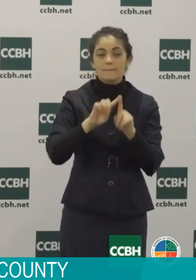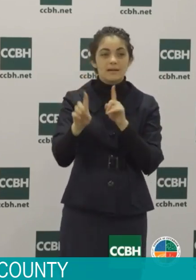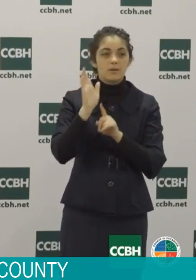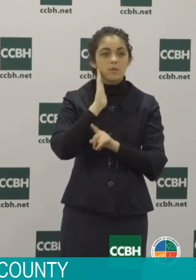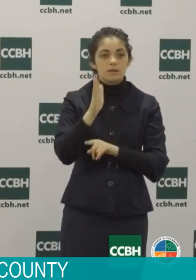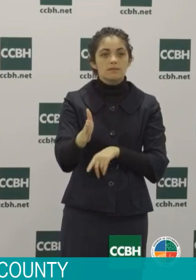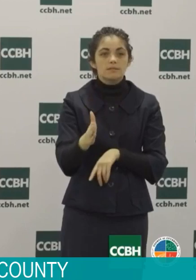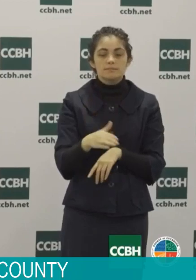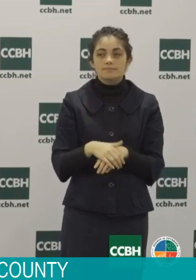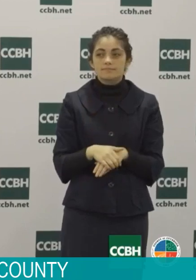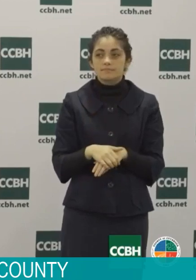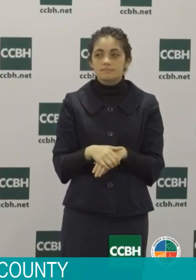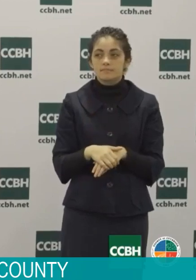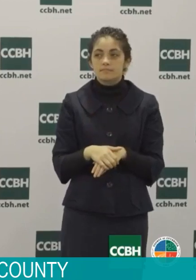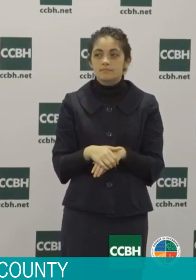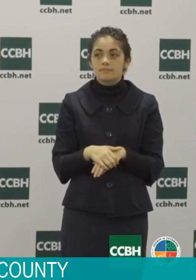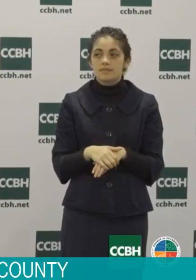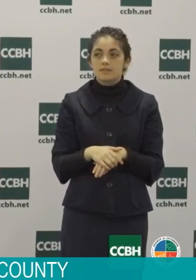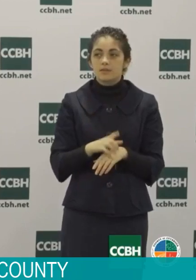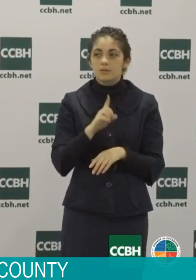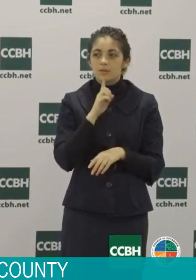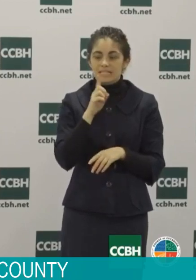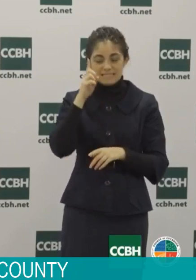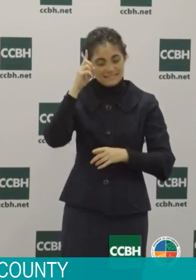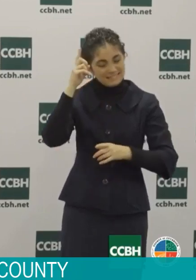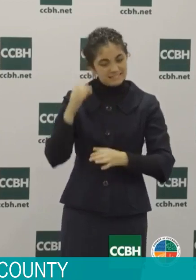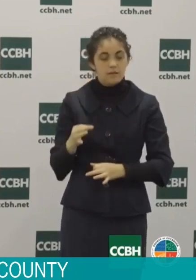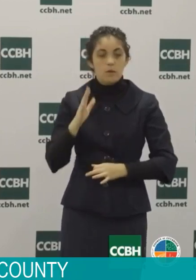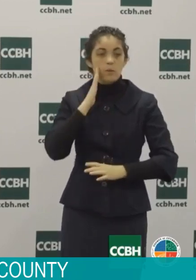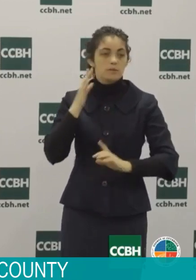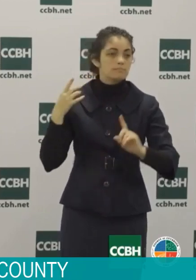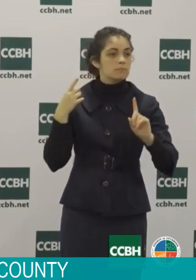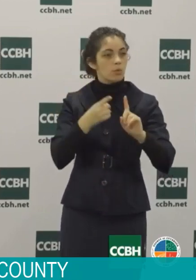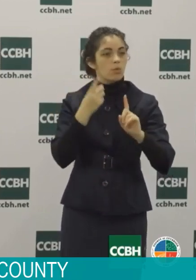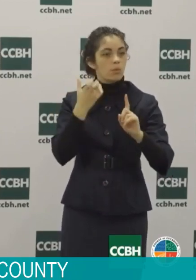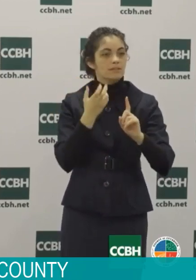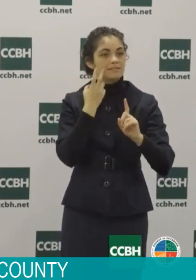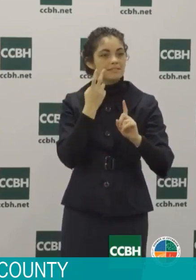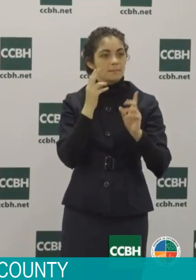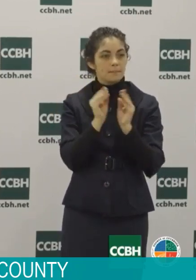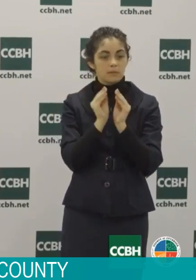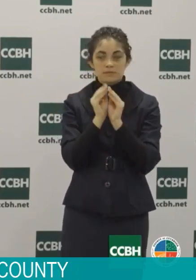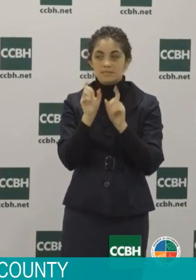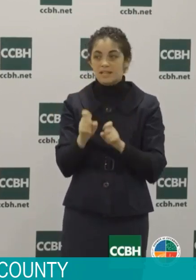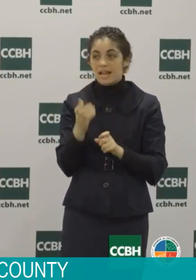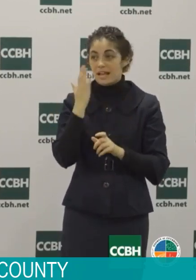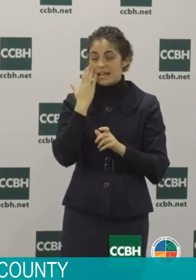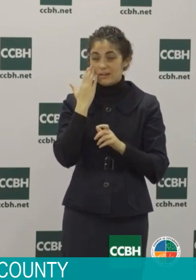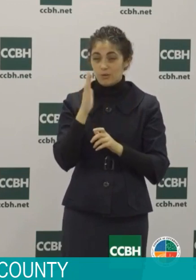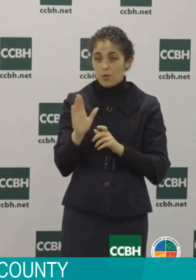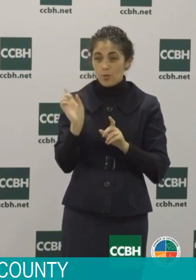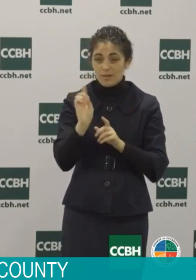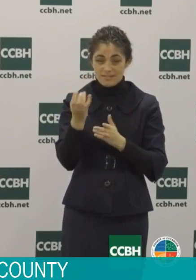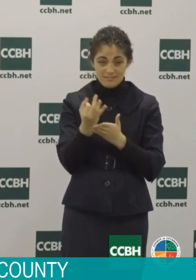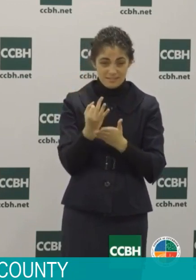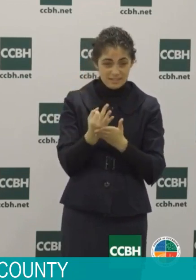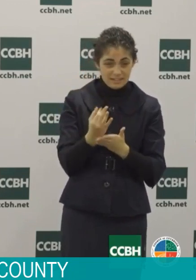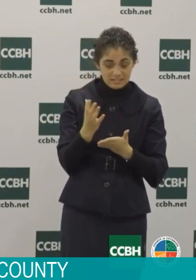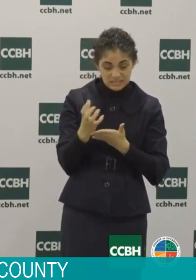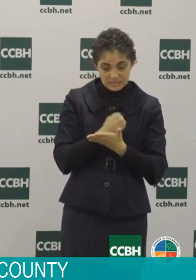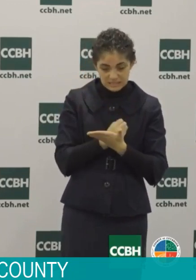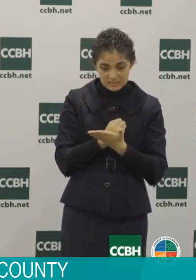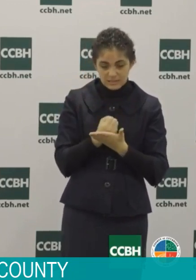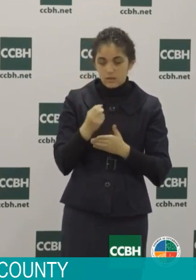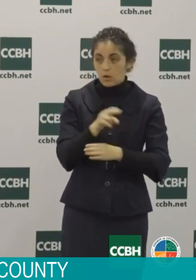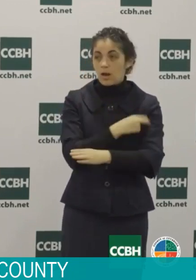But no, and I remained absolutely determined to figure that out. I don't know where the funding or where the resources are going to come from.